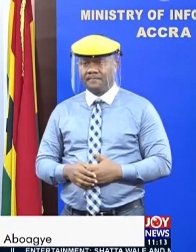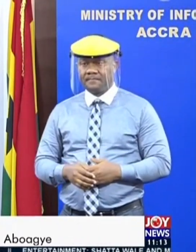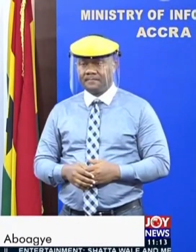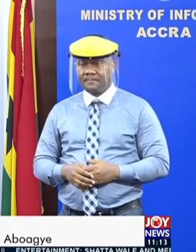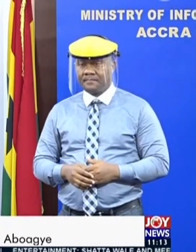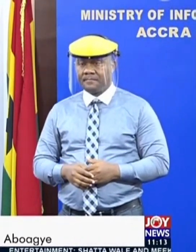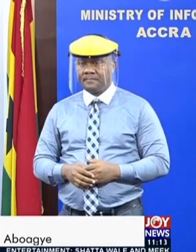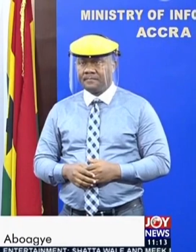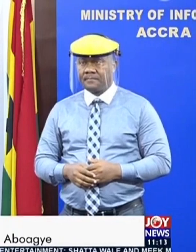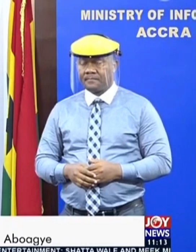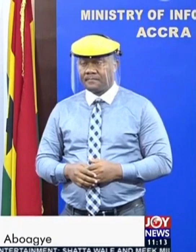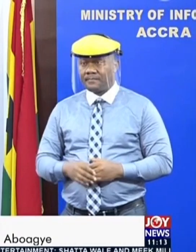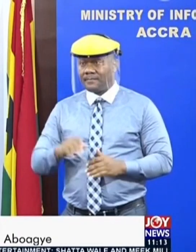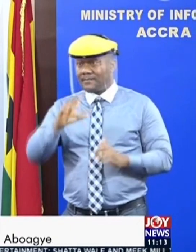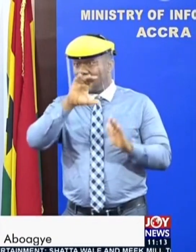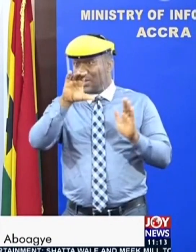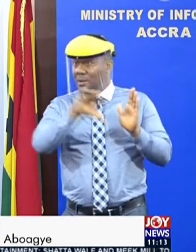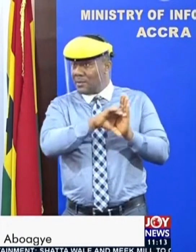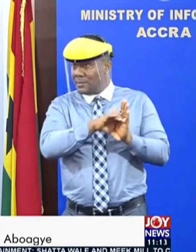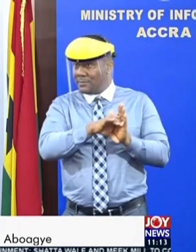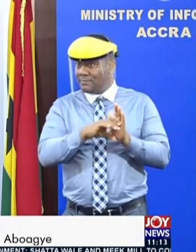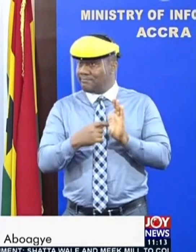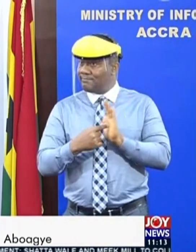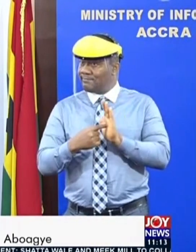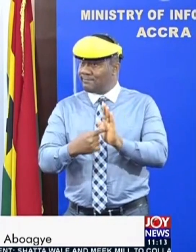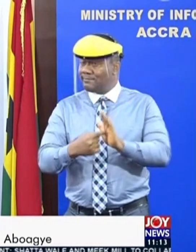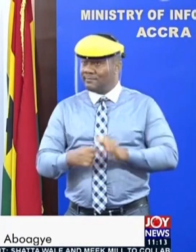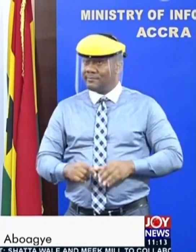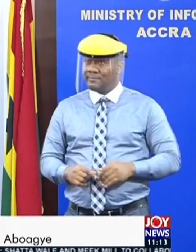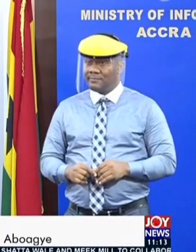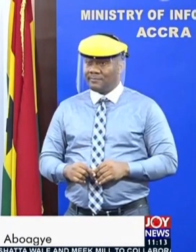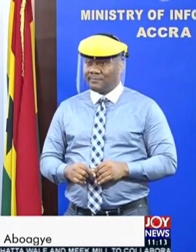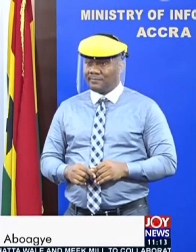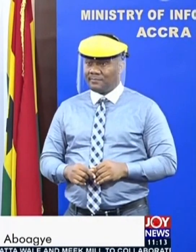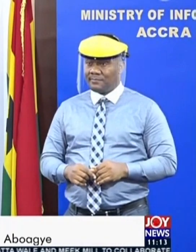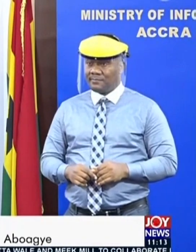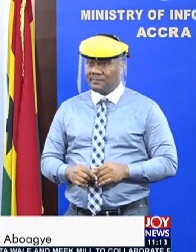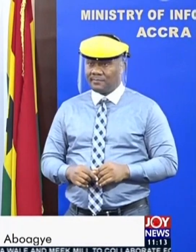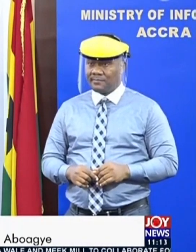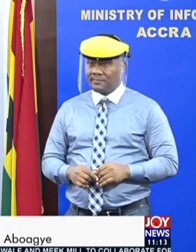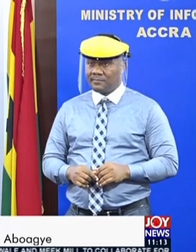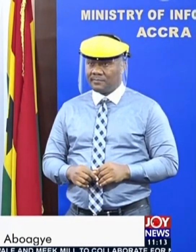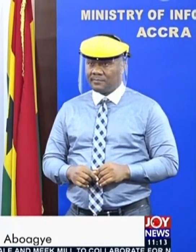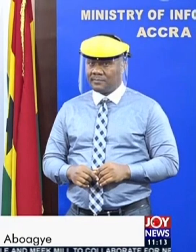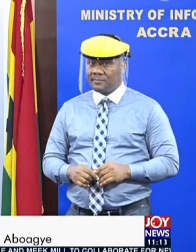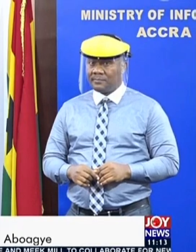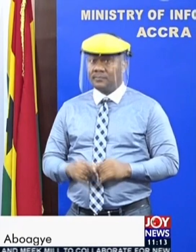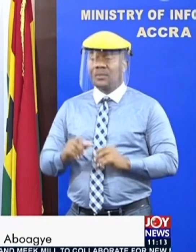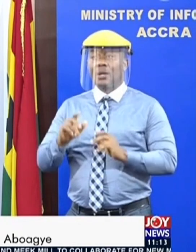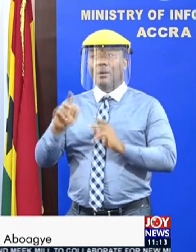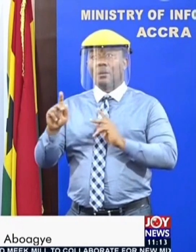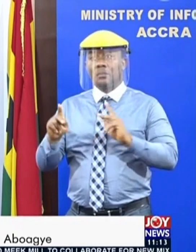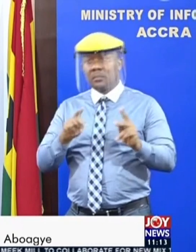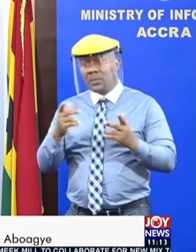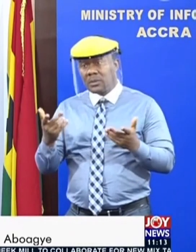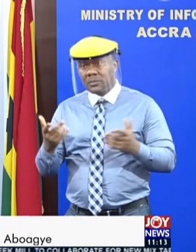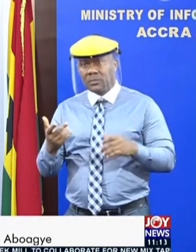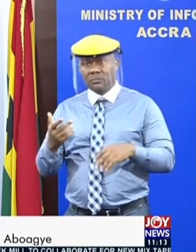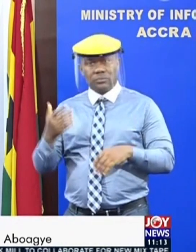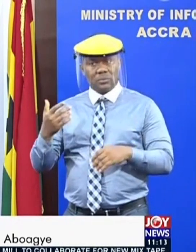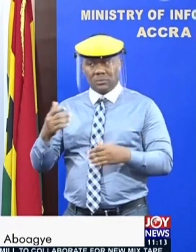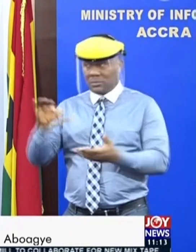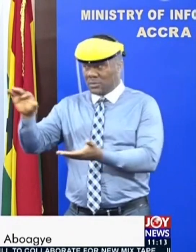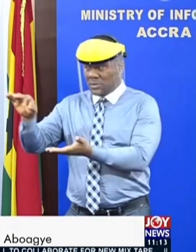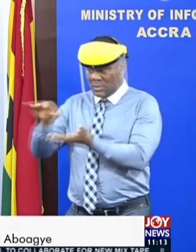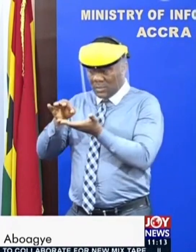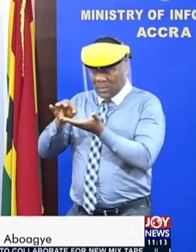The next slide shows our performance in terms of the number of cases on the day the samples were